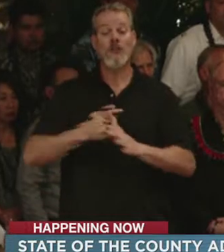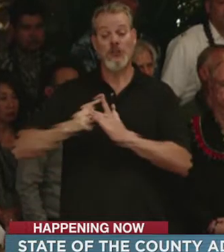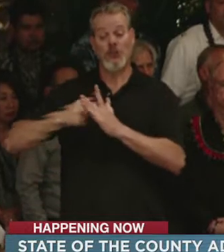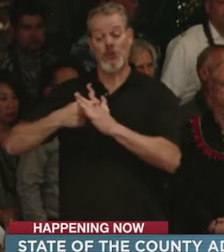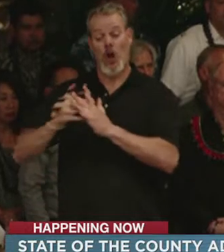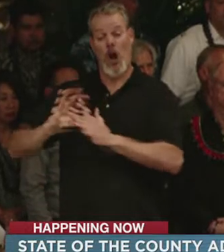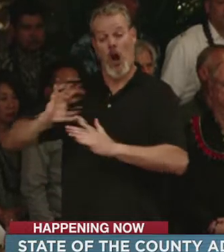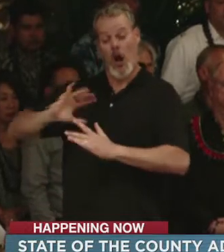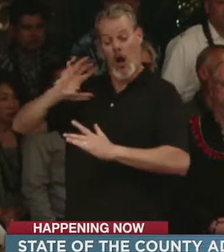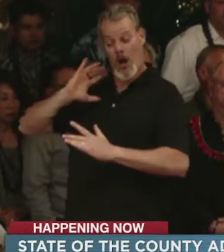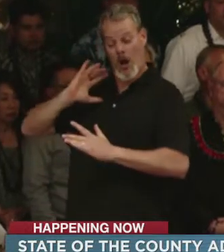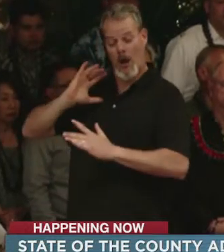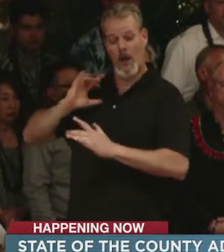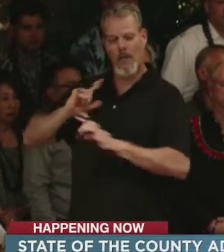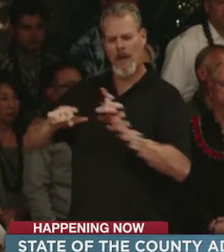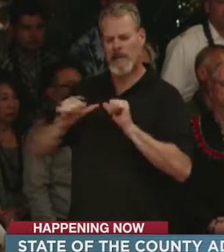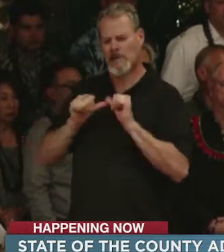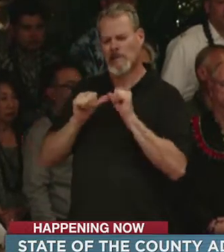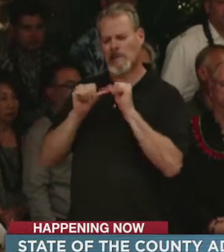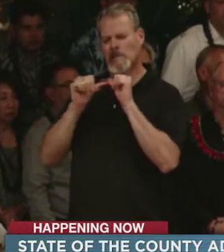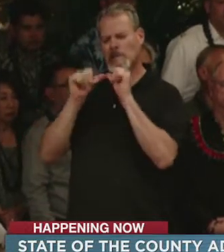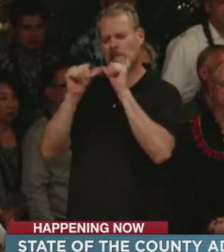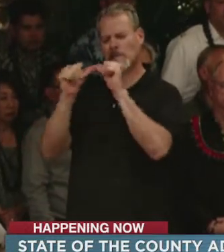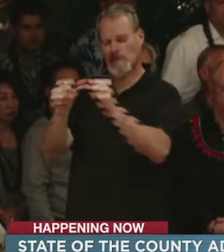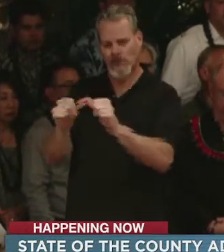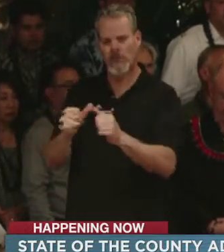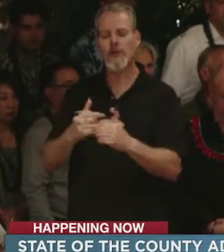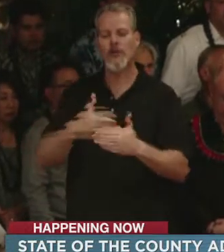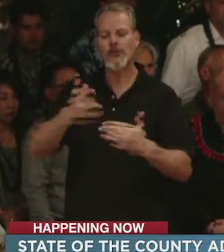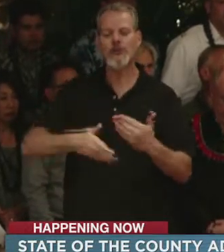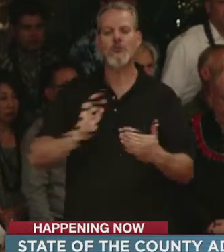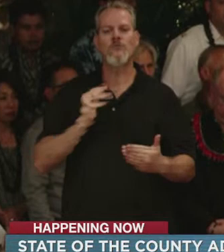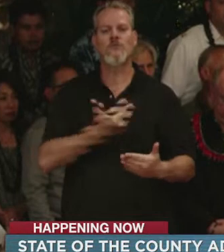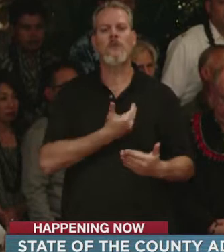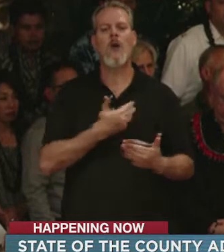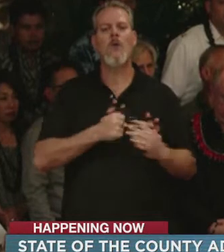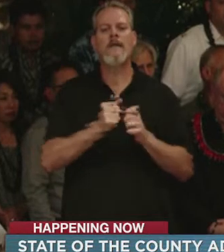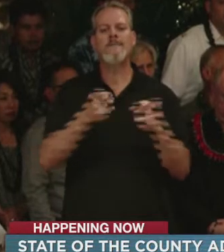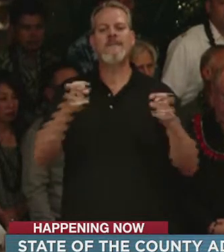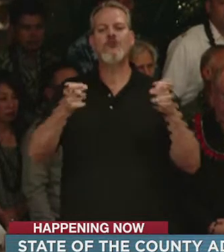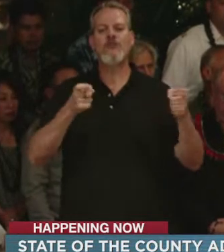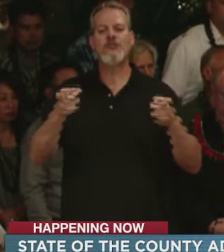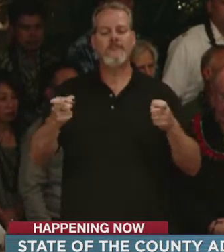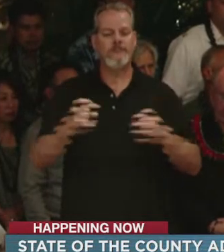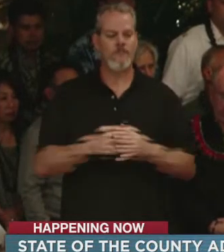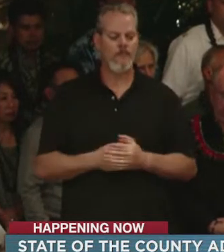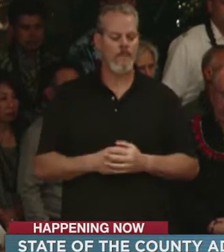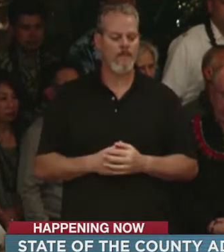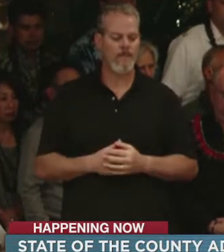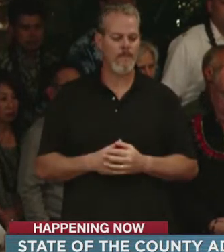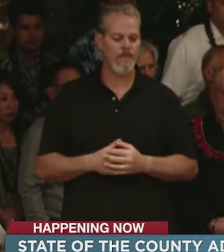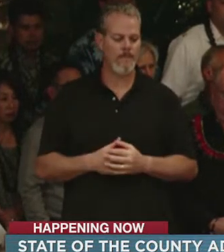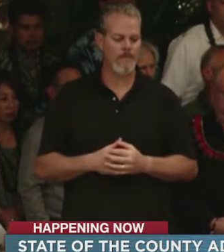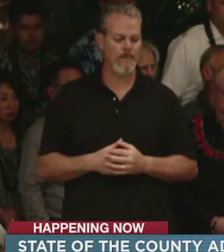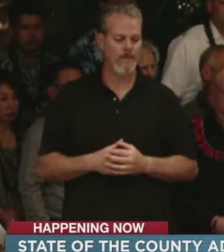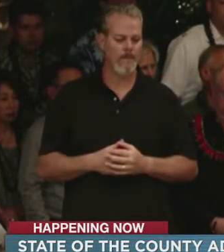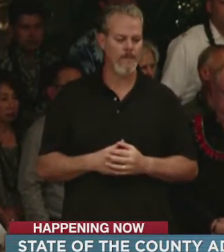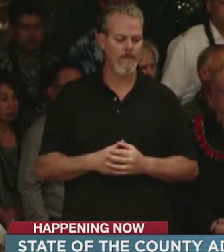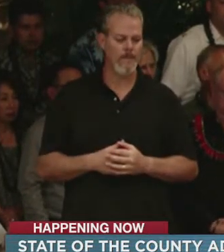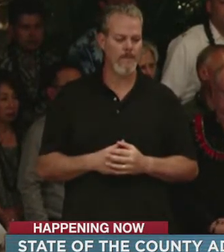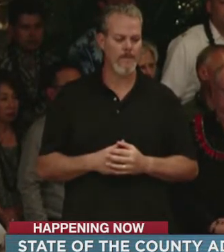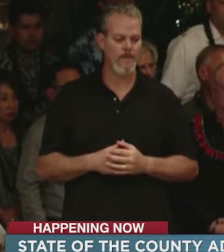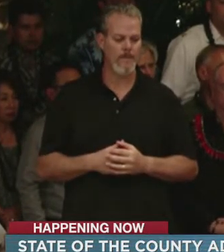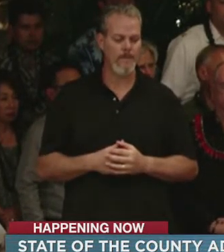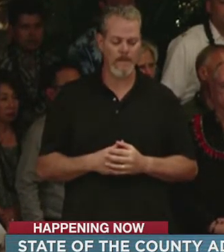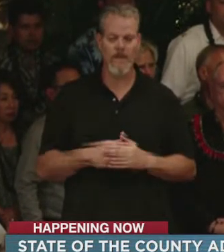revived and pressed through under our administration. The grading and construction Construction of the access road